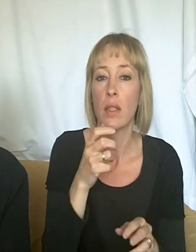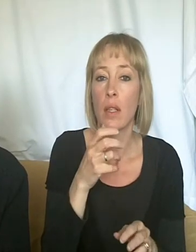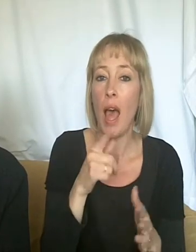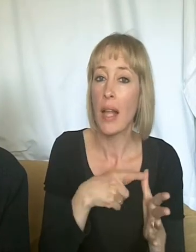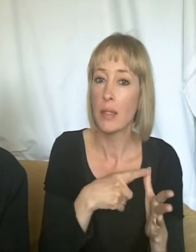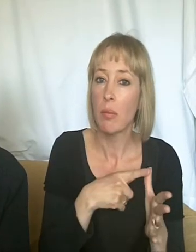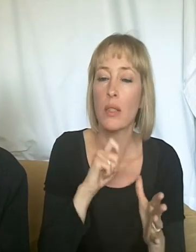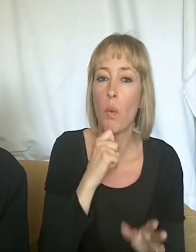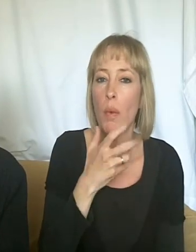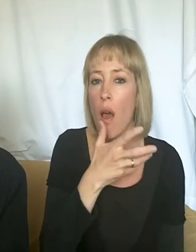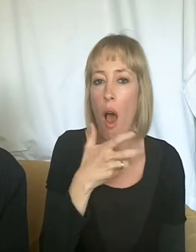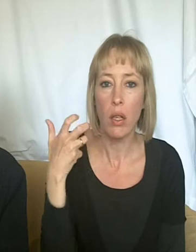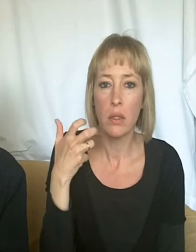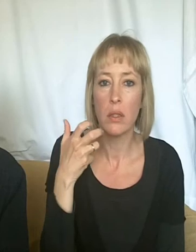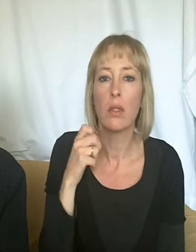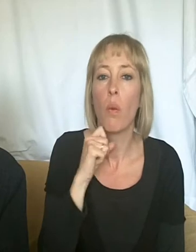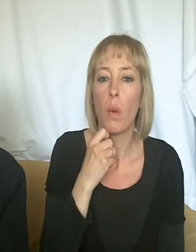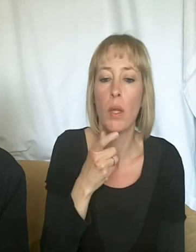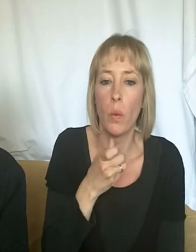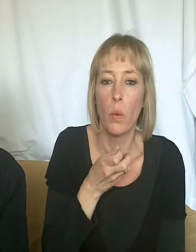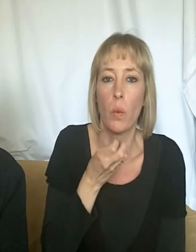people can vape.